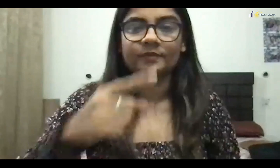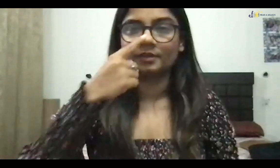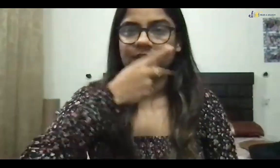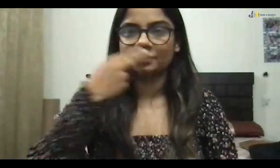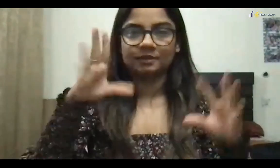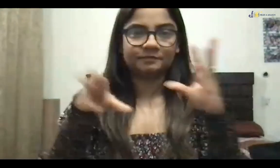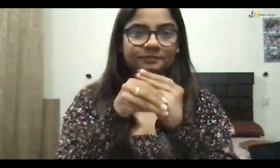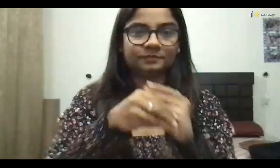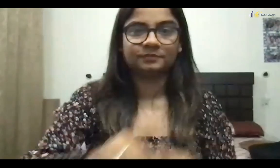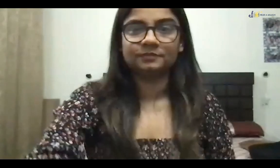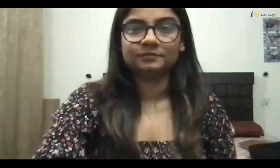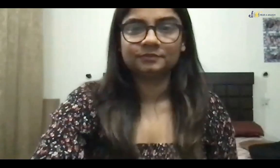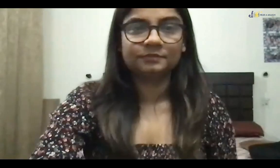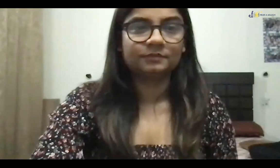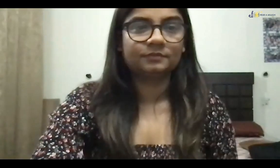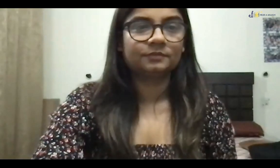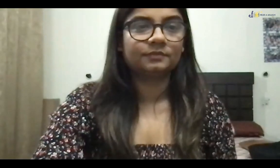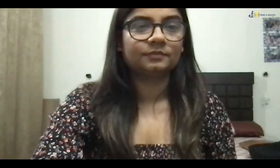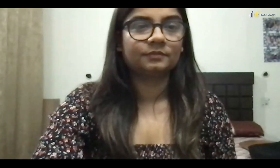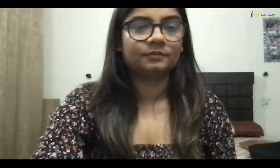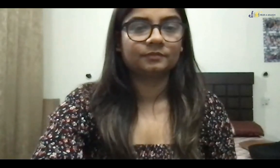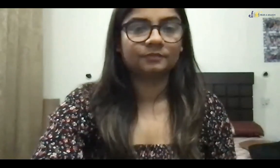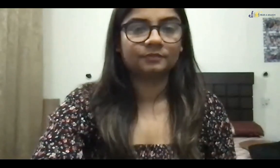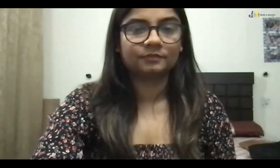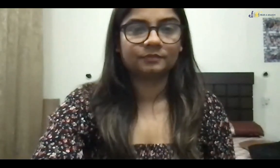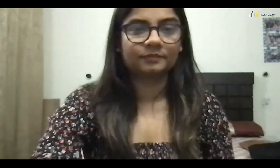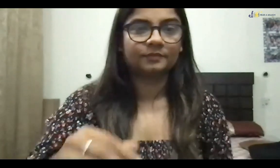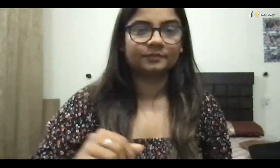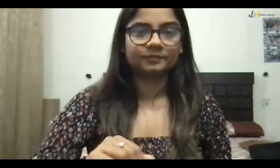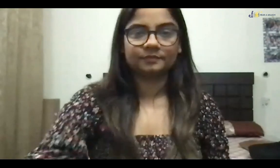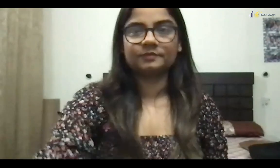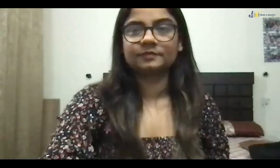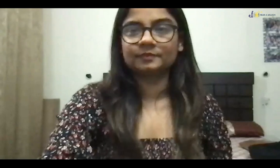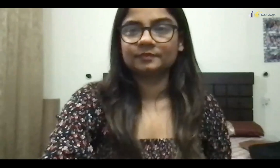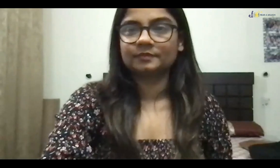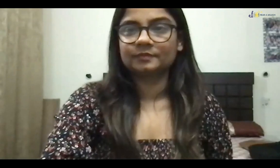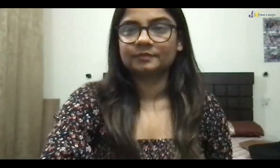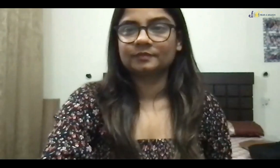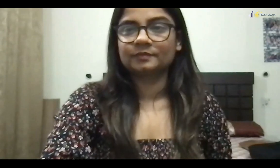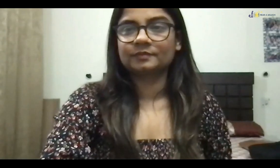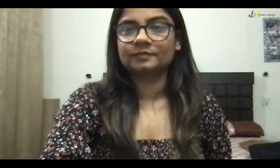This way we will further this. So I just add the name.